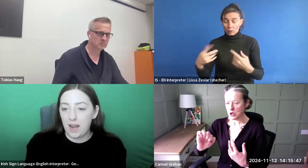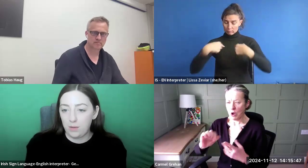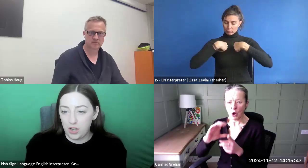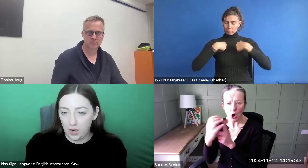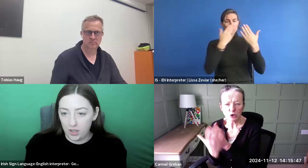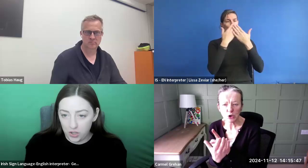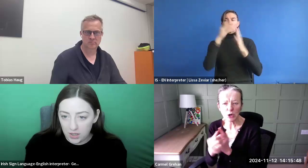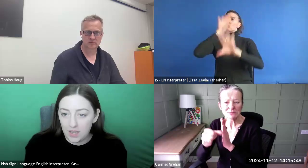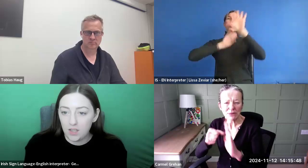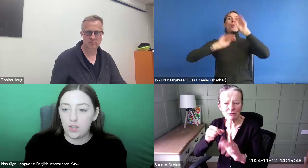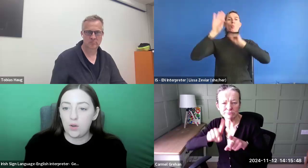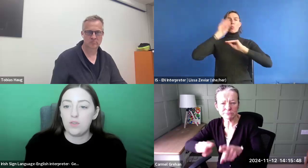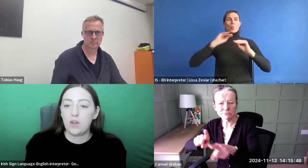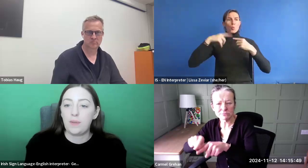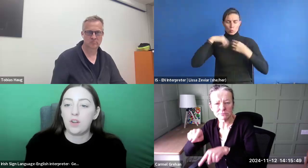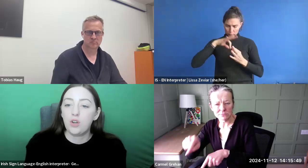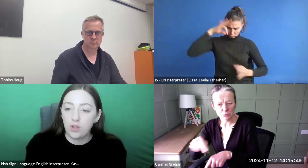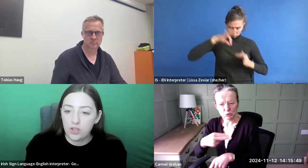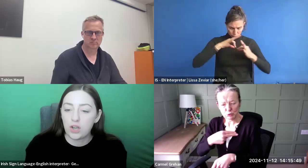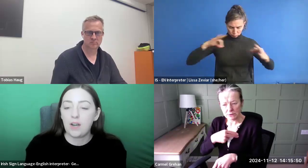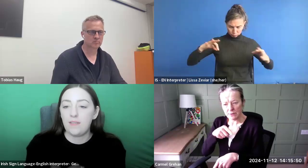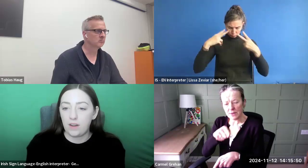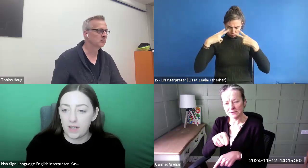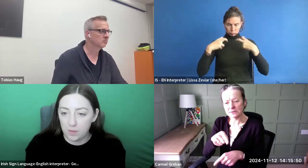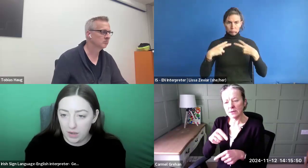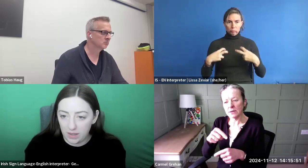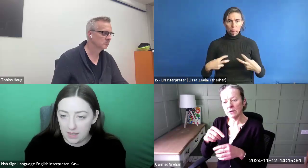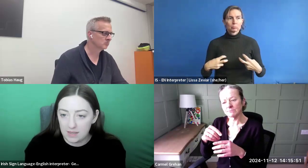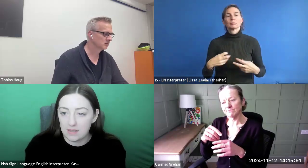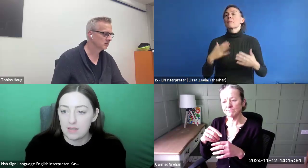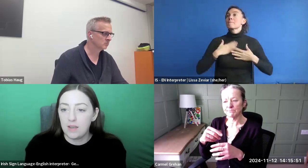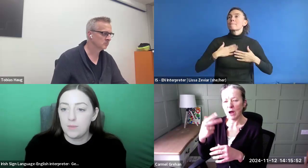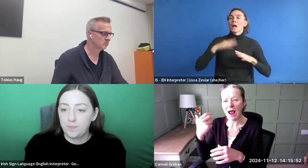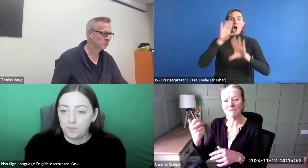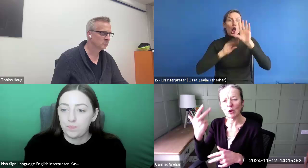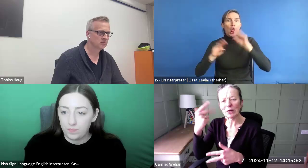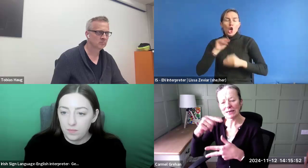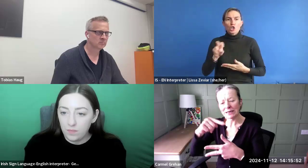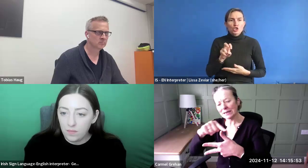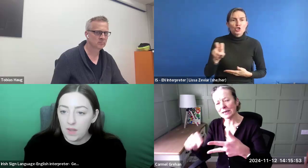throughout their language learning journey, you know, talk about their culture and their experiences.